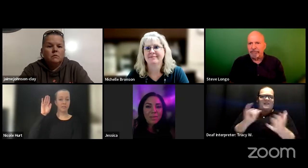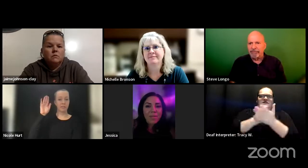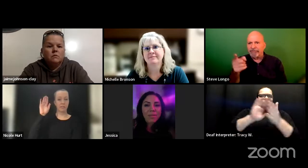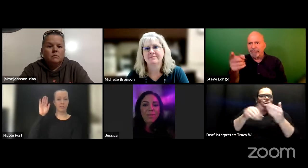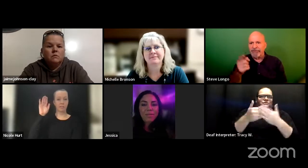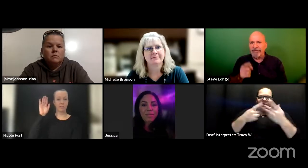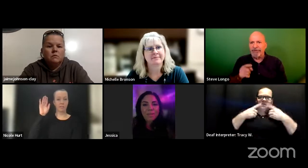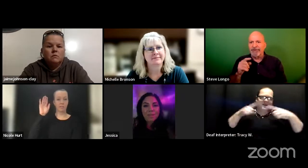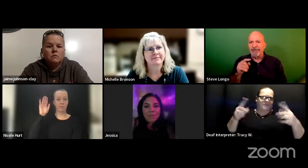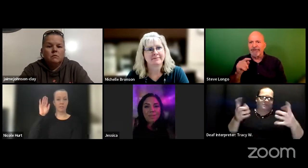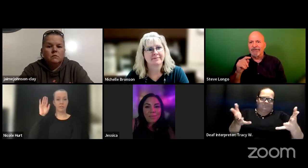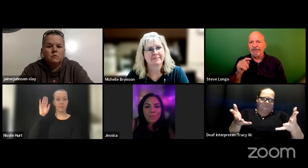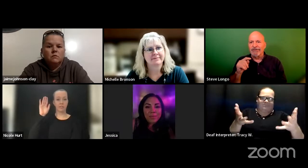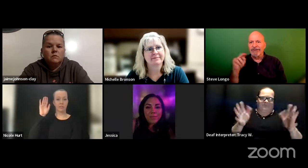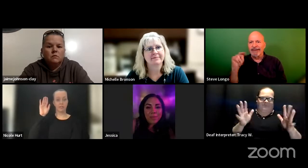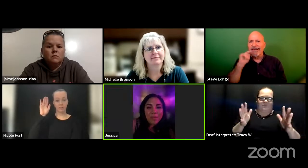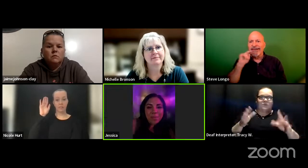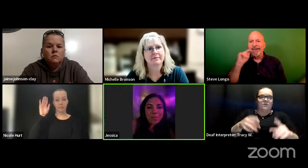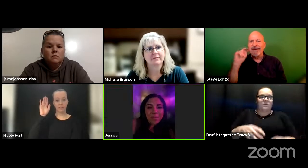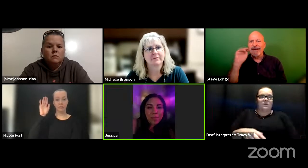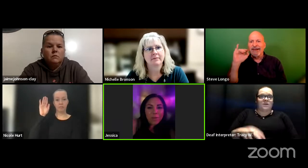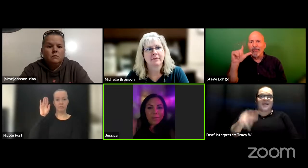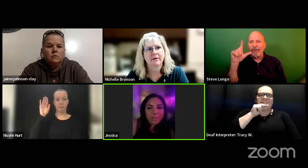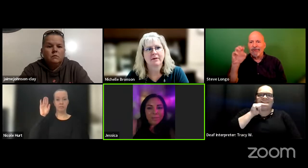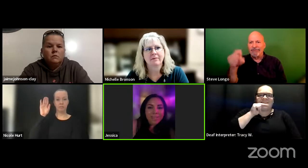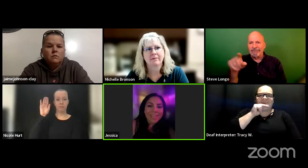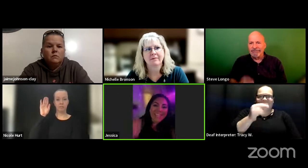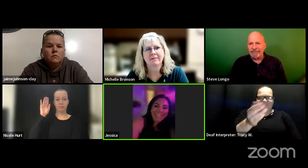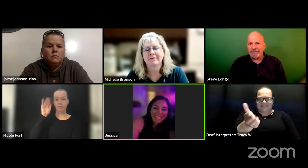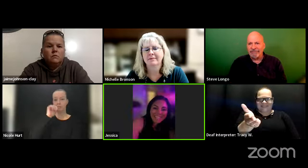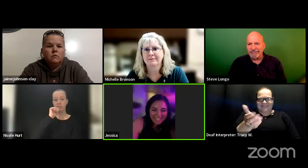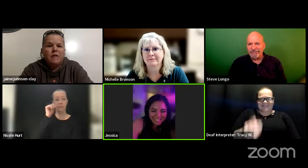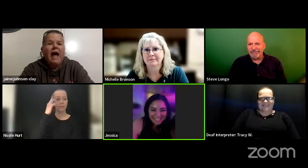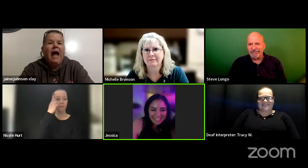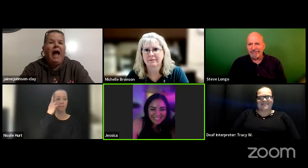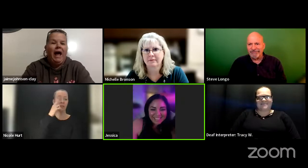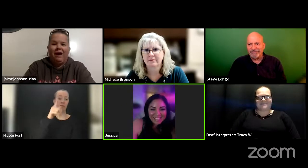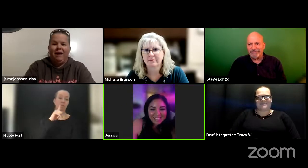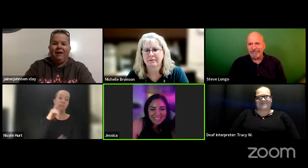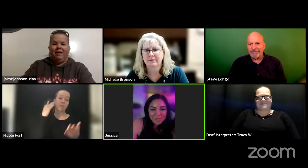And that is all I have to share. Bring now DeMarco.